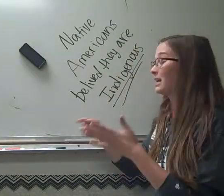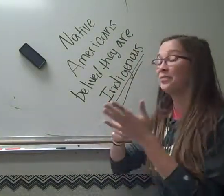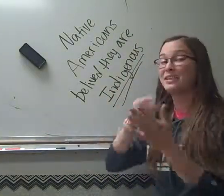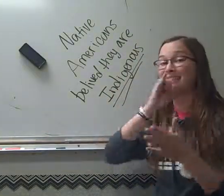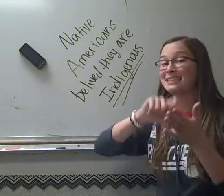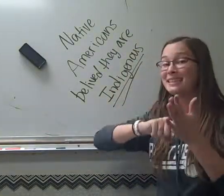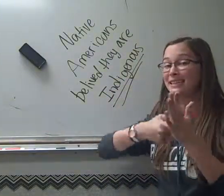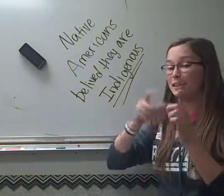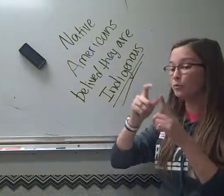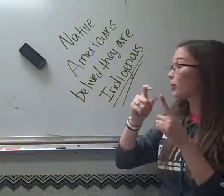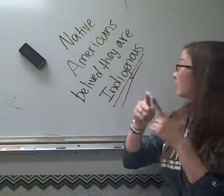This is the key word,